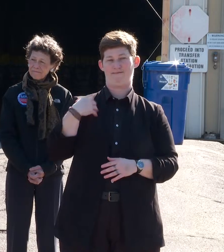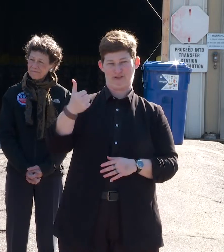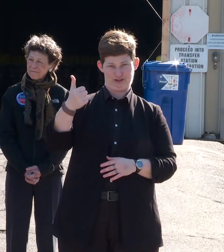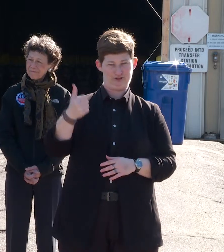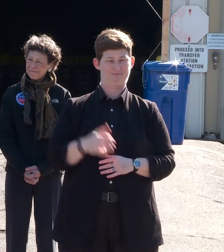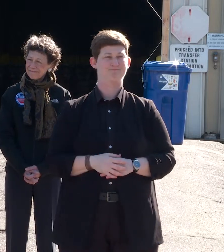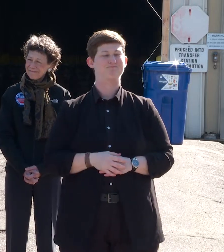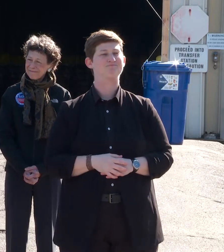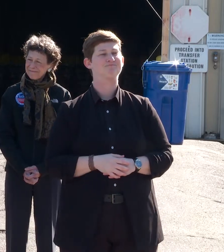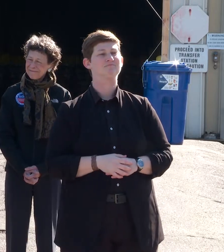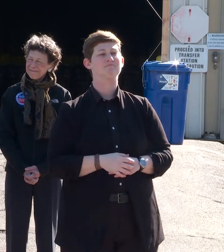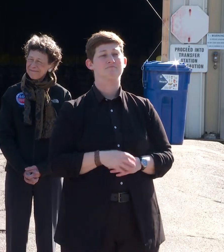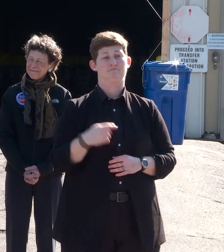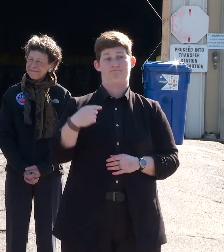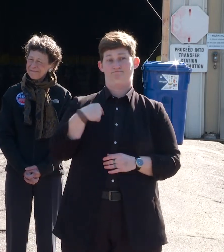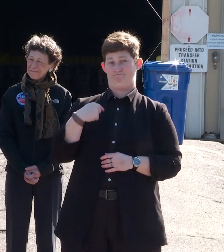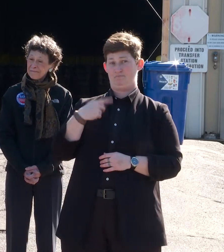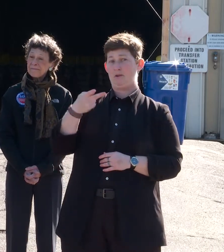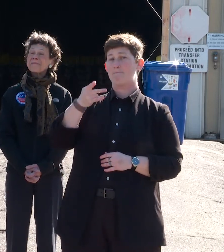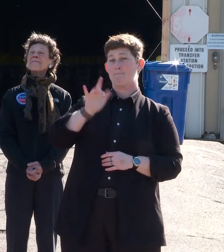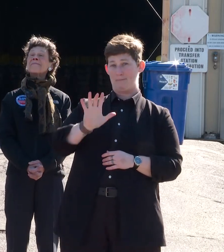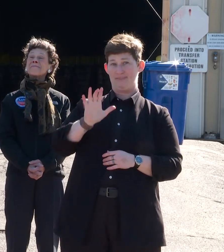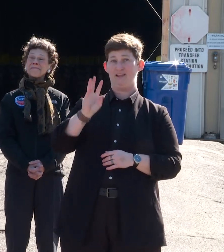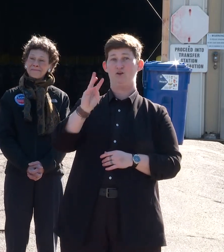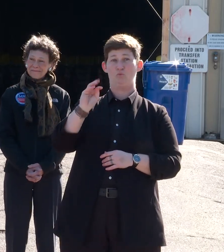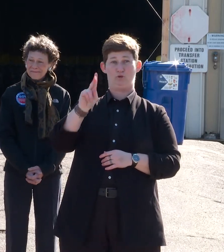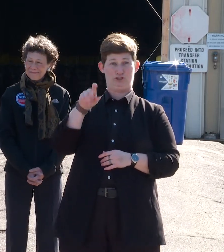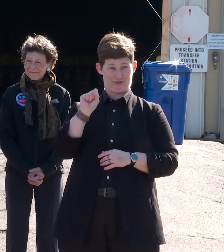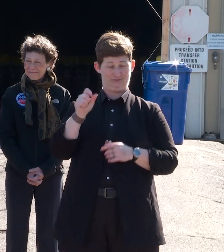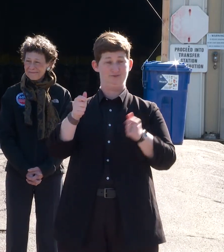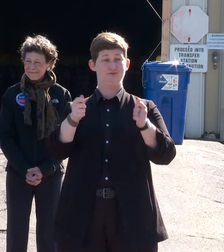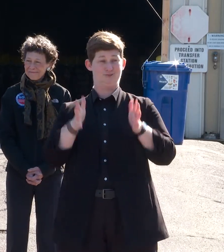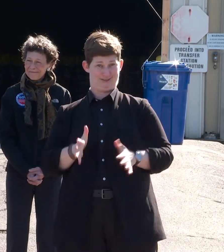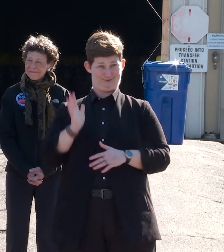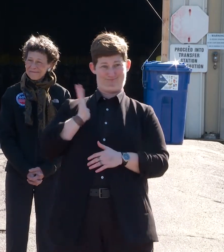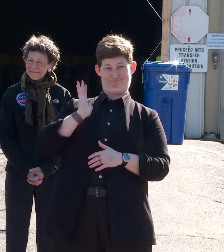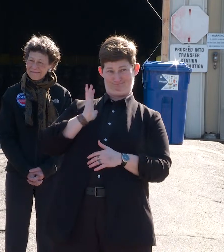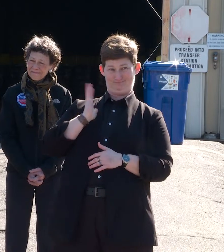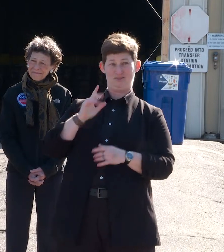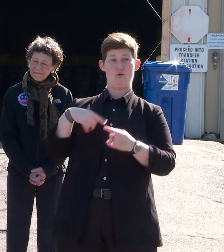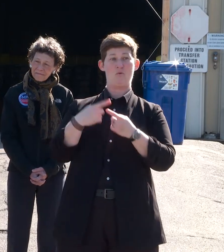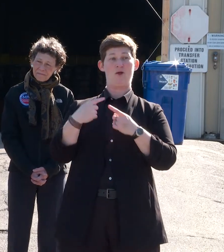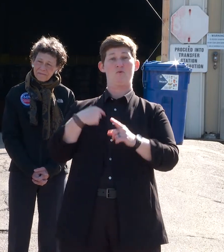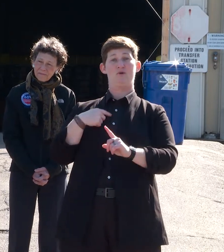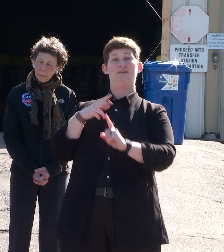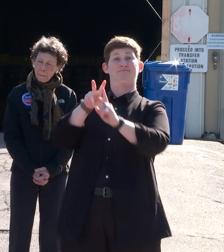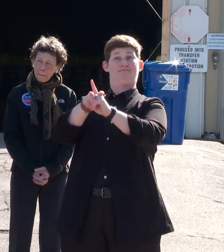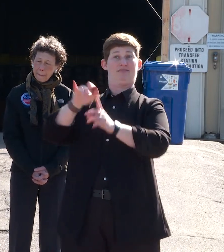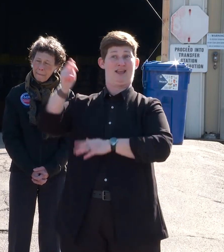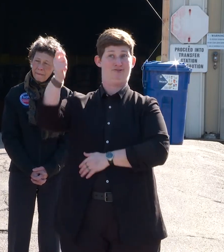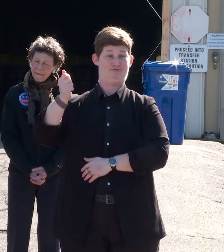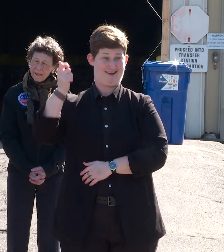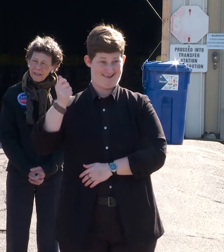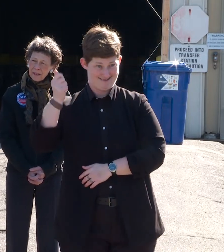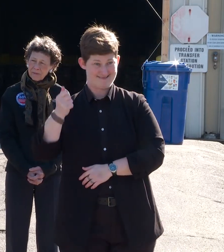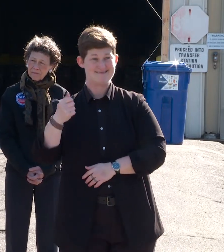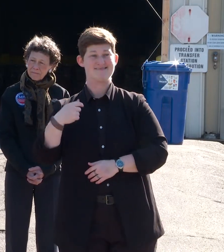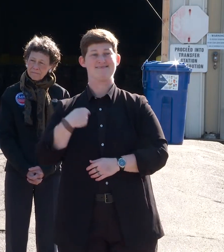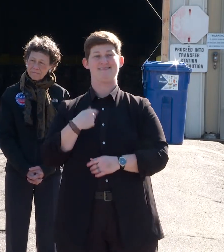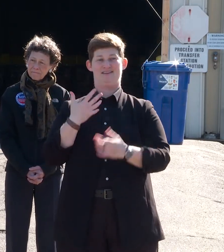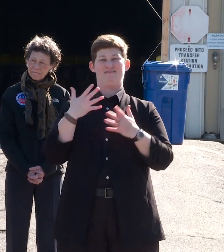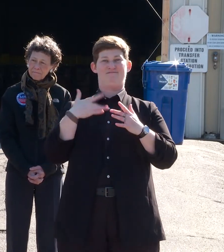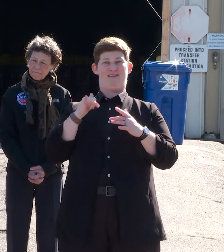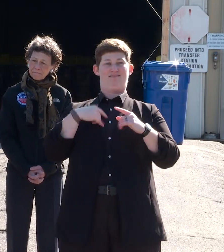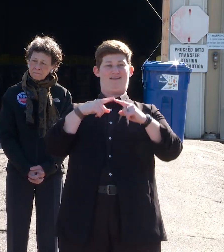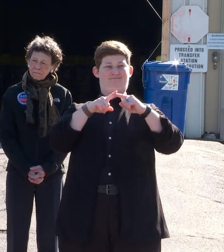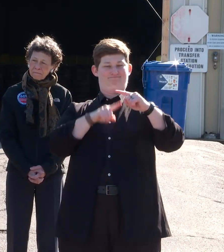also the Public Works Director when we applied for this grant, and I'm so excited that we're all here today celebrating this great moment. I